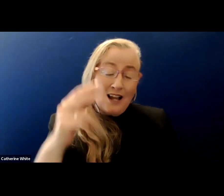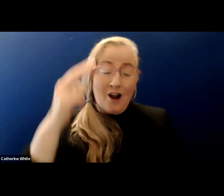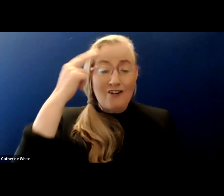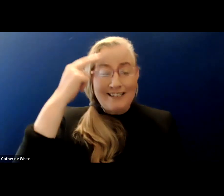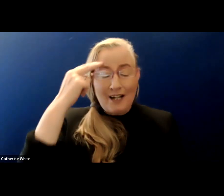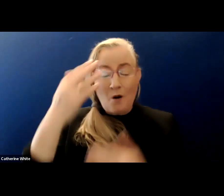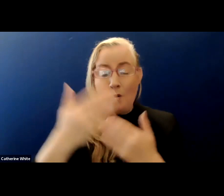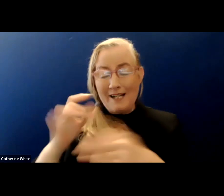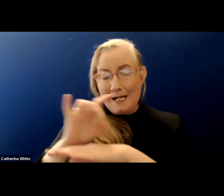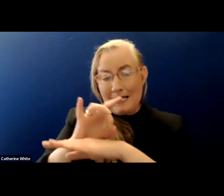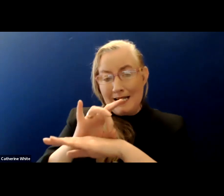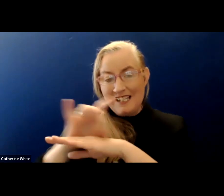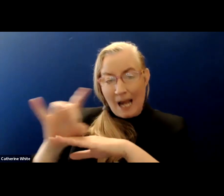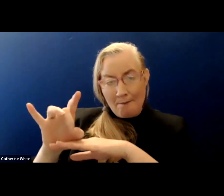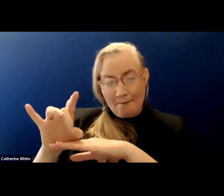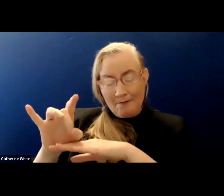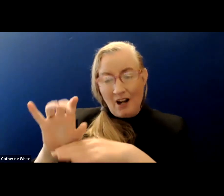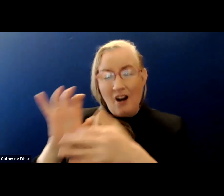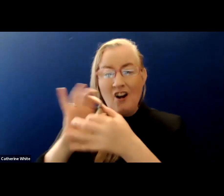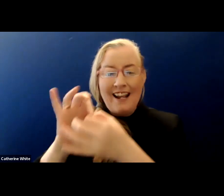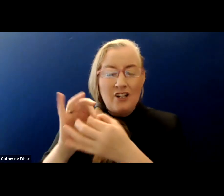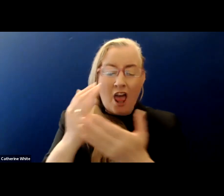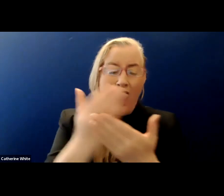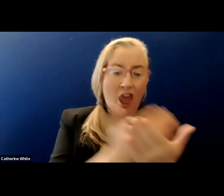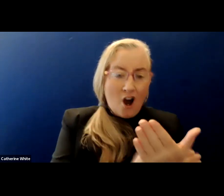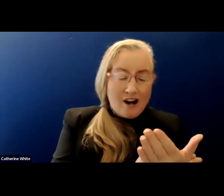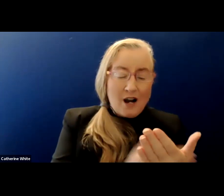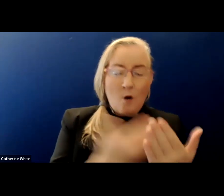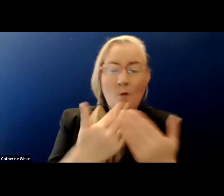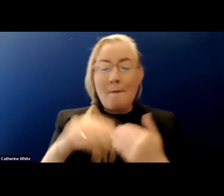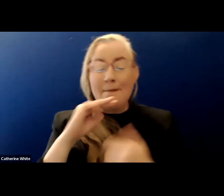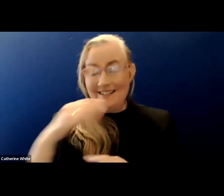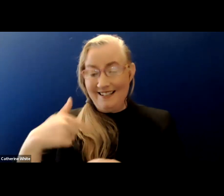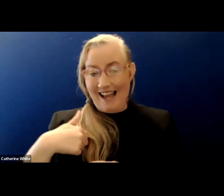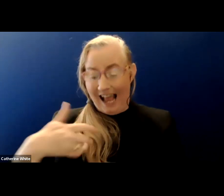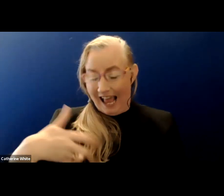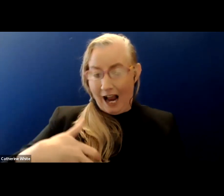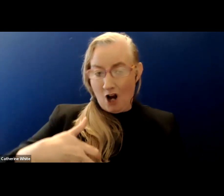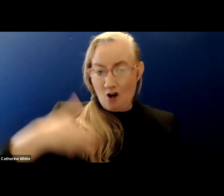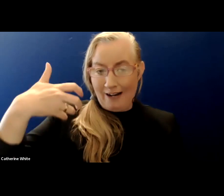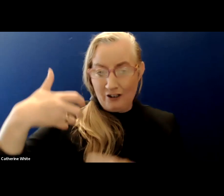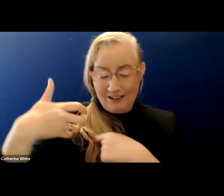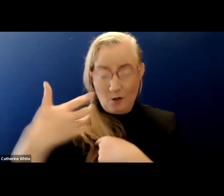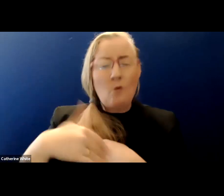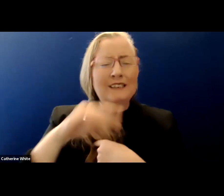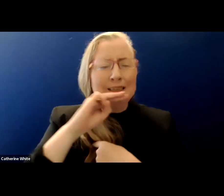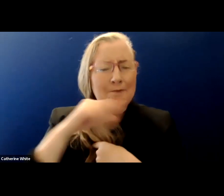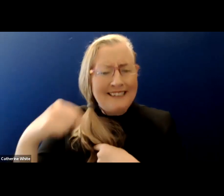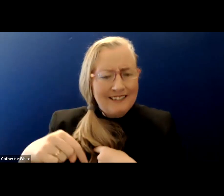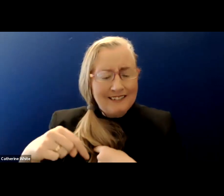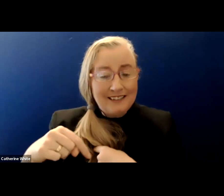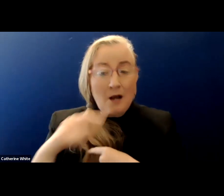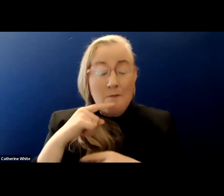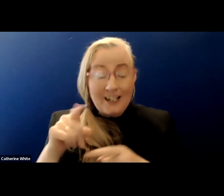of violation of the law and the use of force constitutes an aggression, so usually we think, and I'm quoting